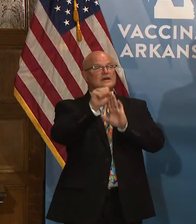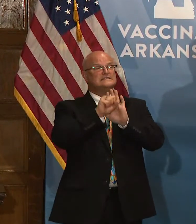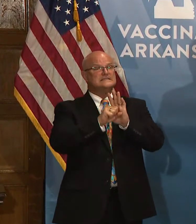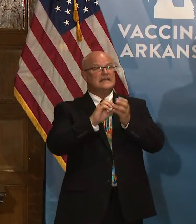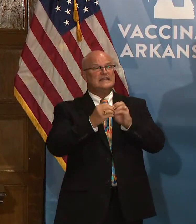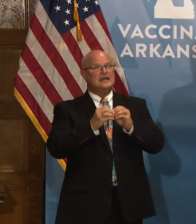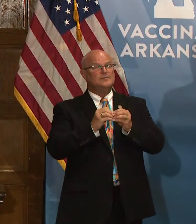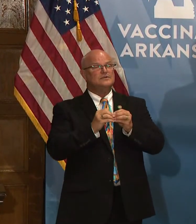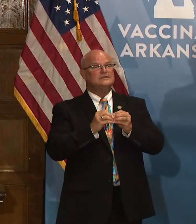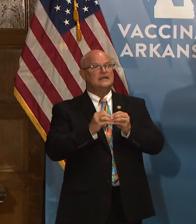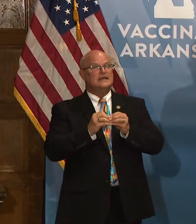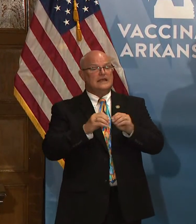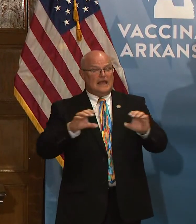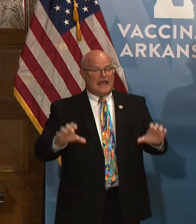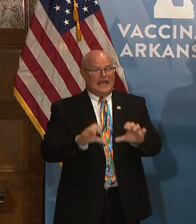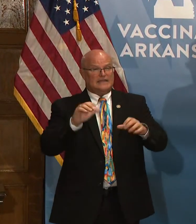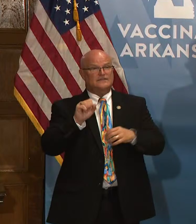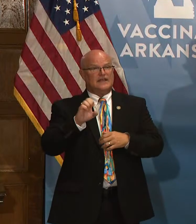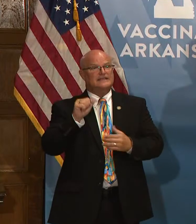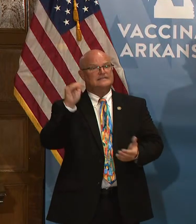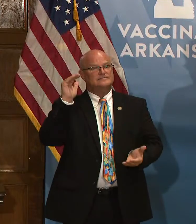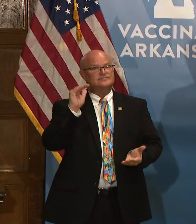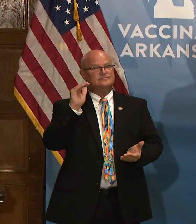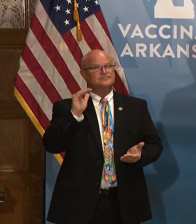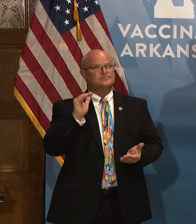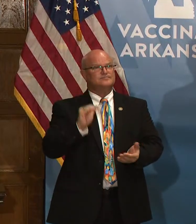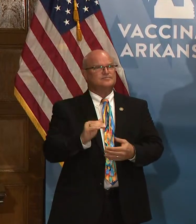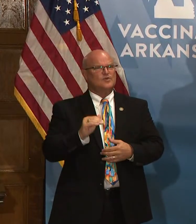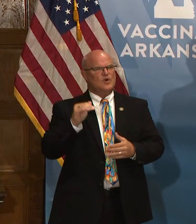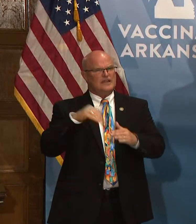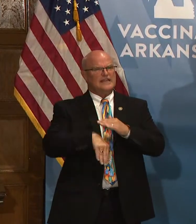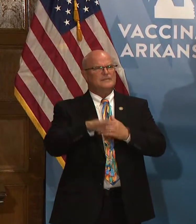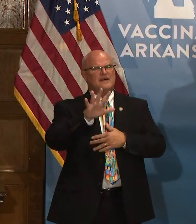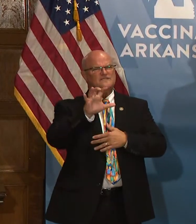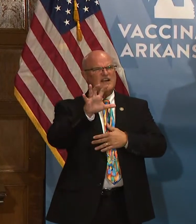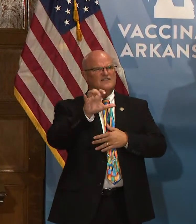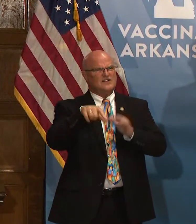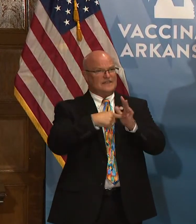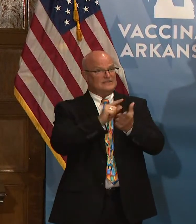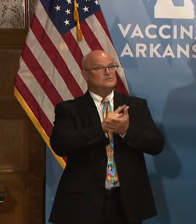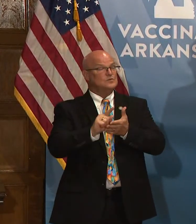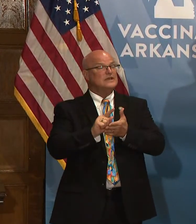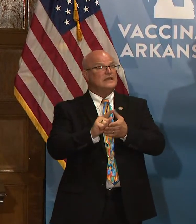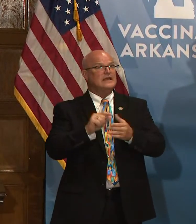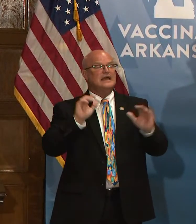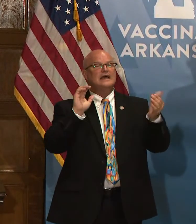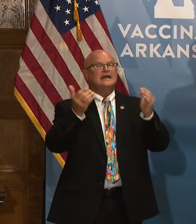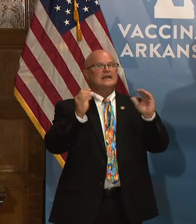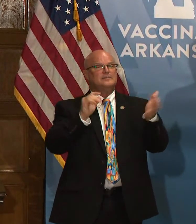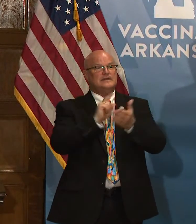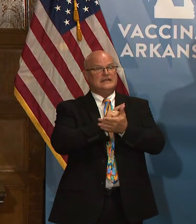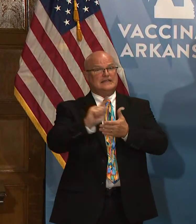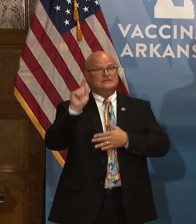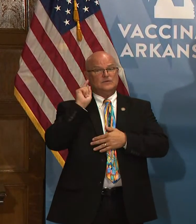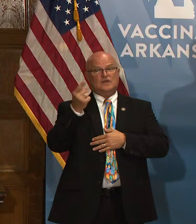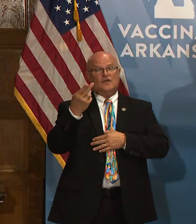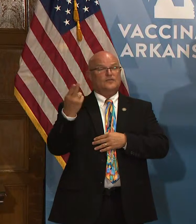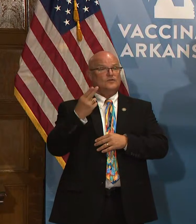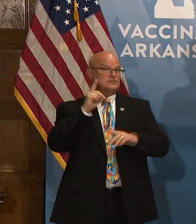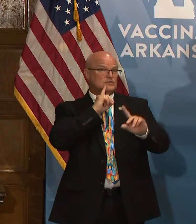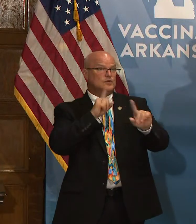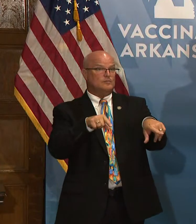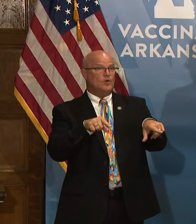a decline in the number of active cases. We are down about 500 again this week compared to last Thursday's